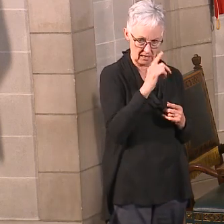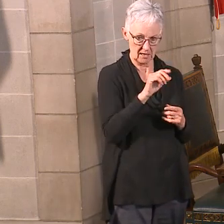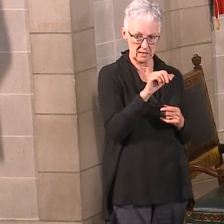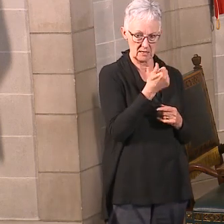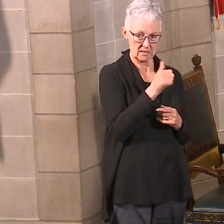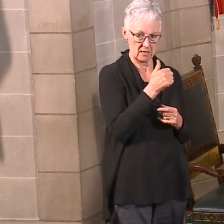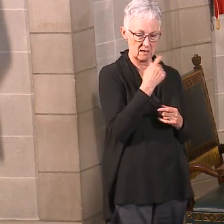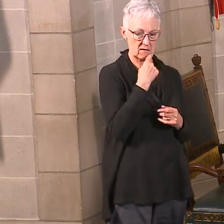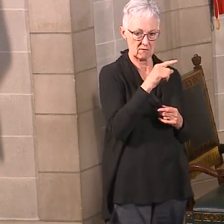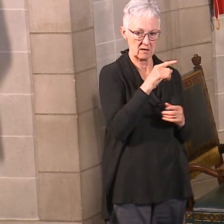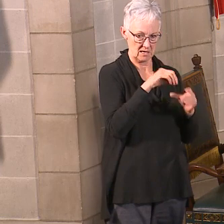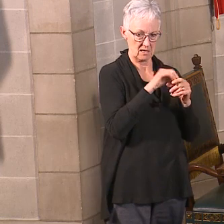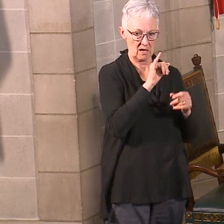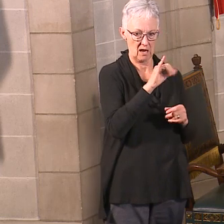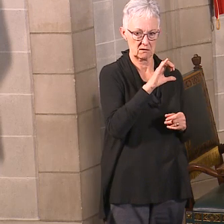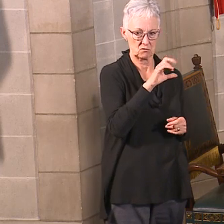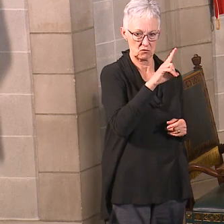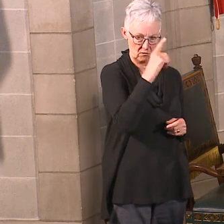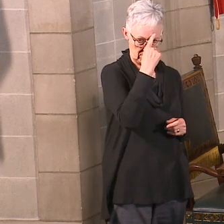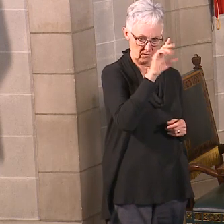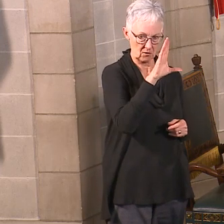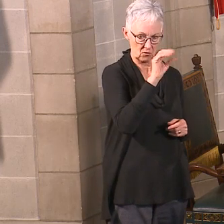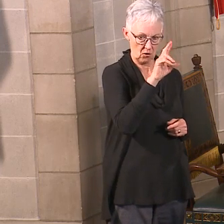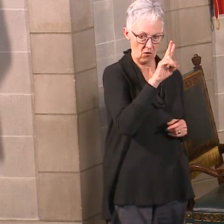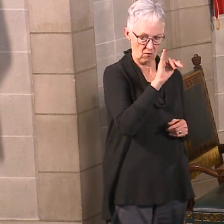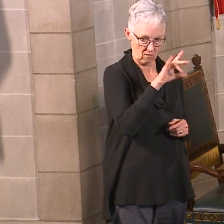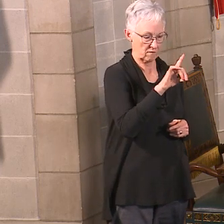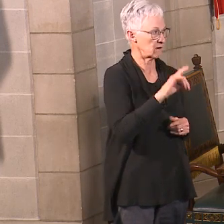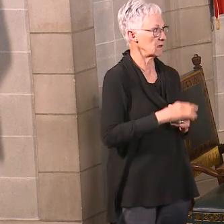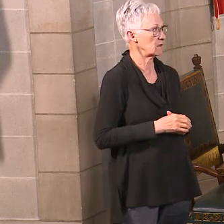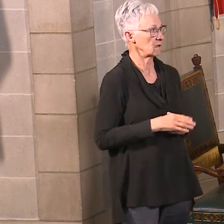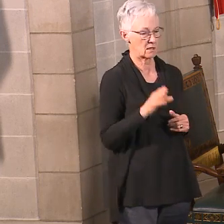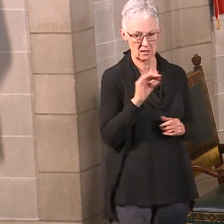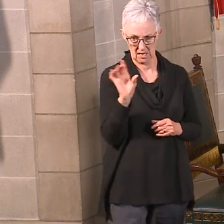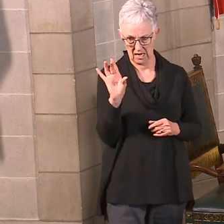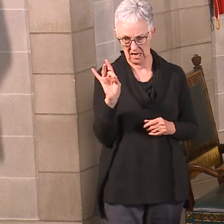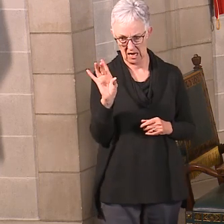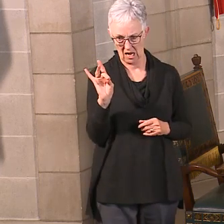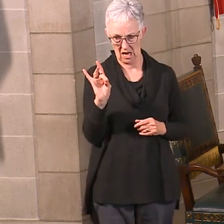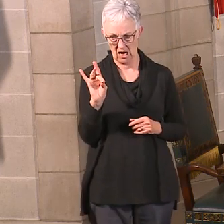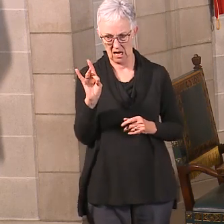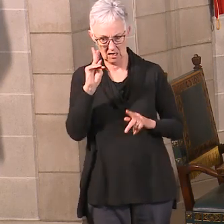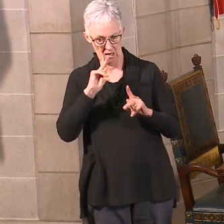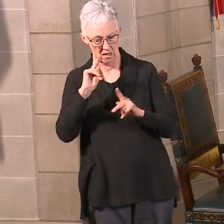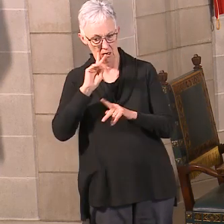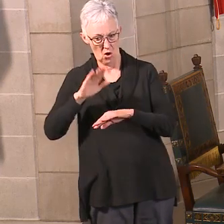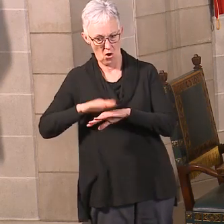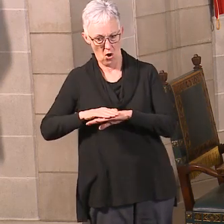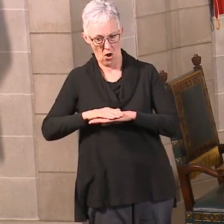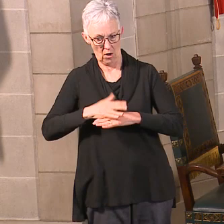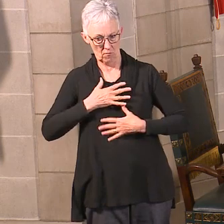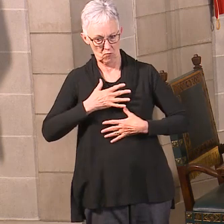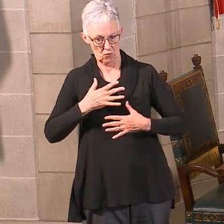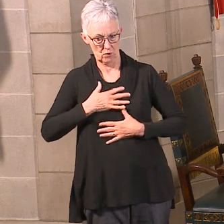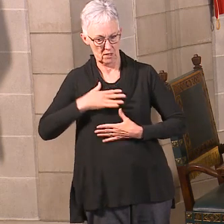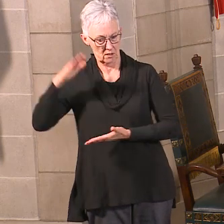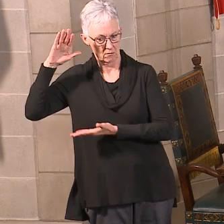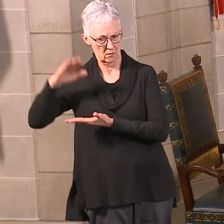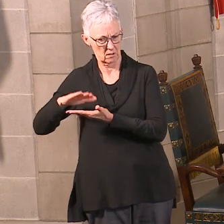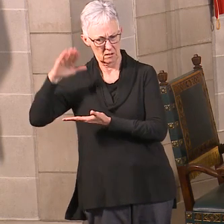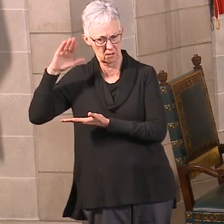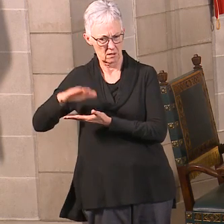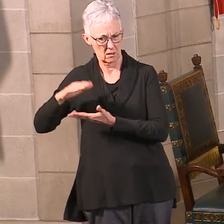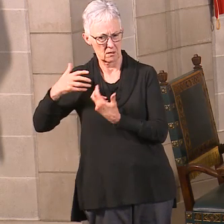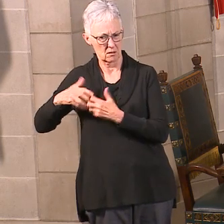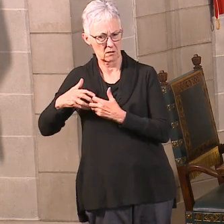patients. Isn't that roughly correct? And eight of those are on ventilators? Yes. What are the